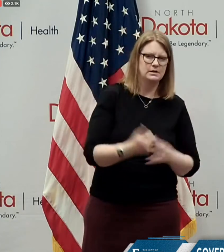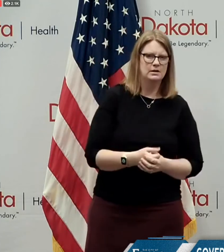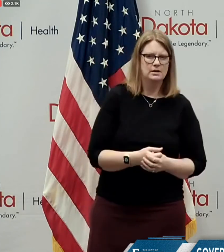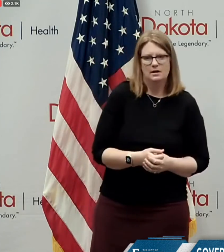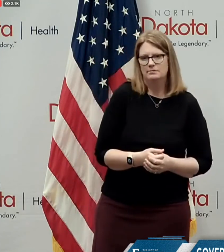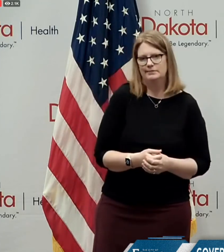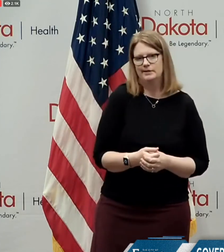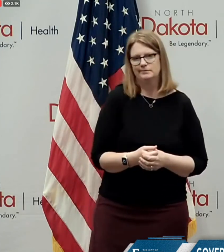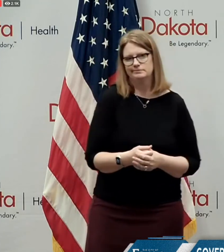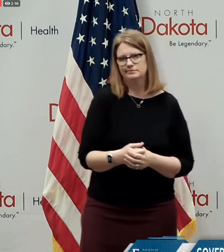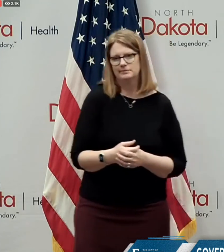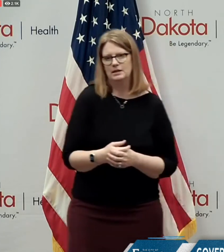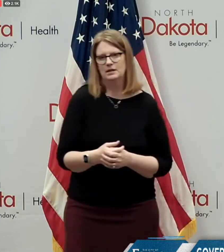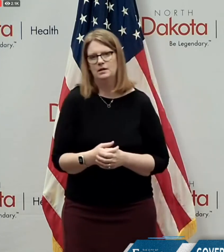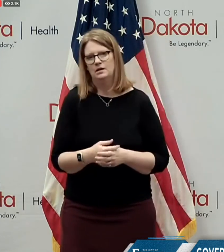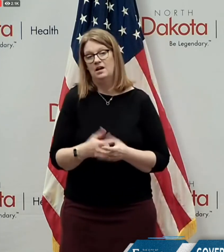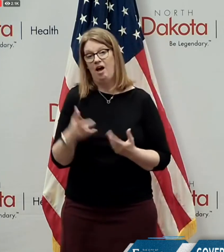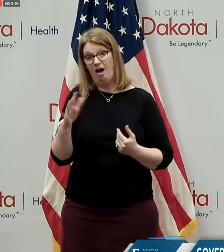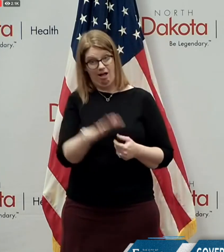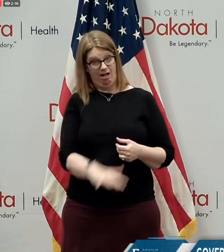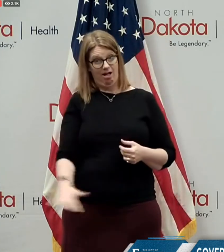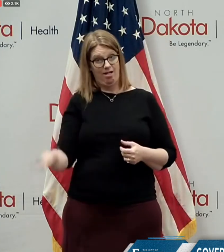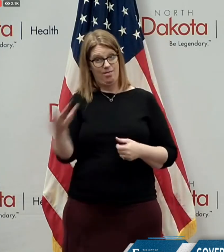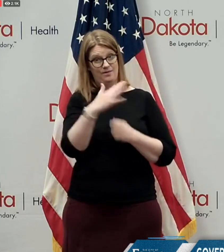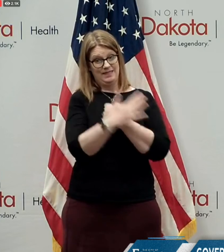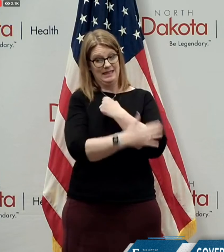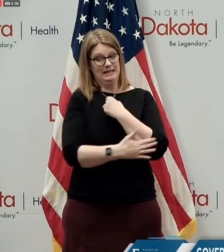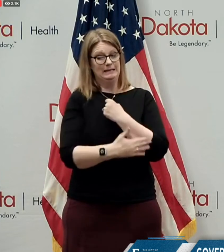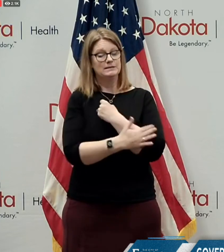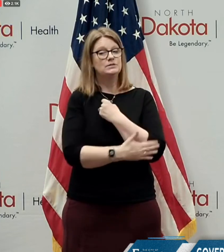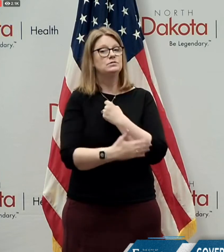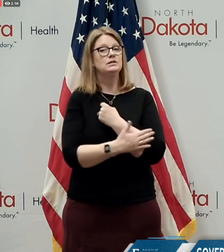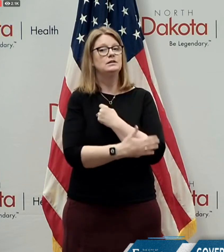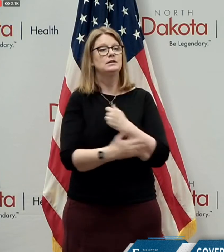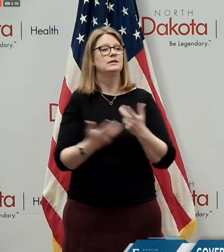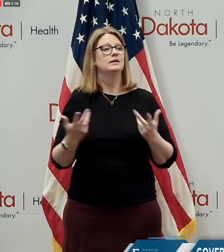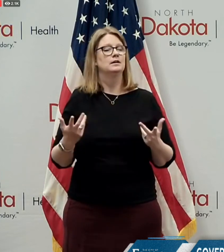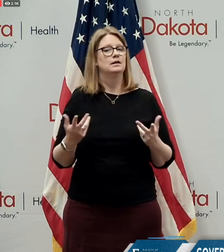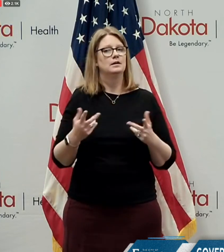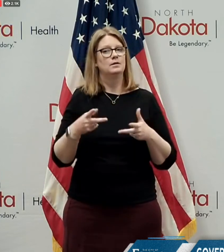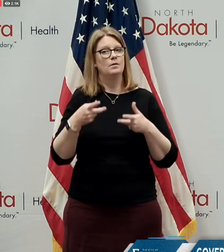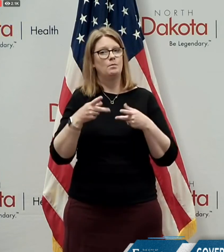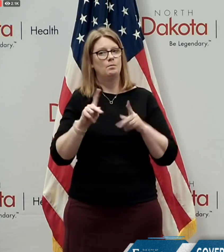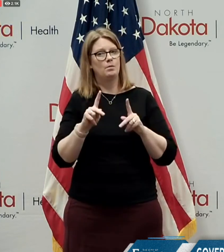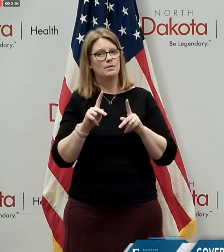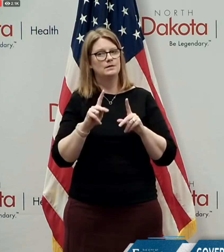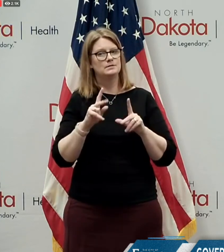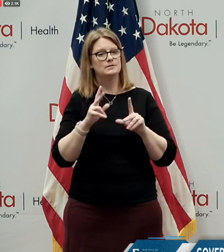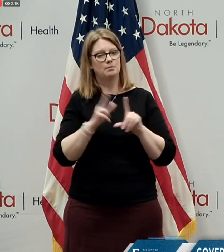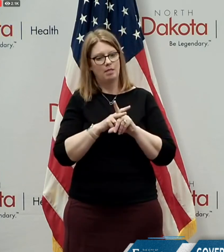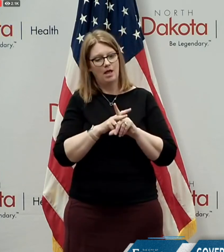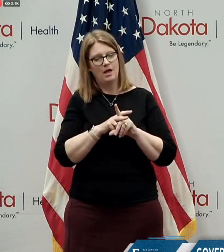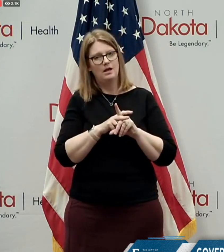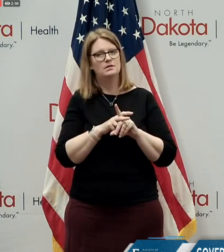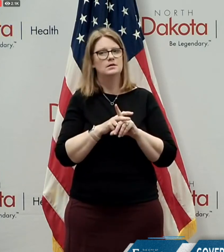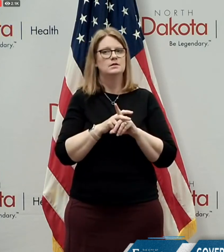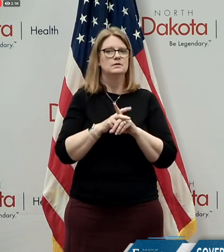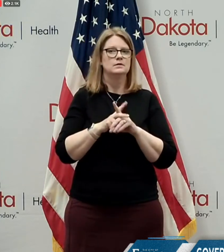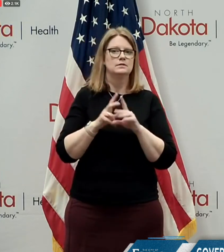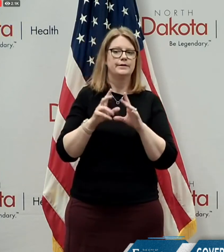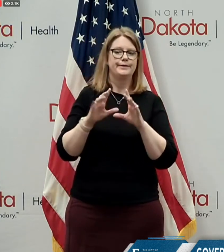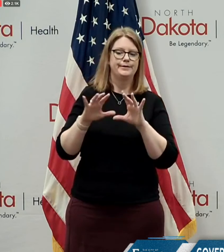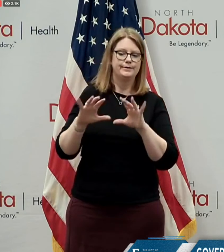around the nation and which we saw is that a permit's applied, a group is organized, a route's